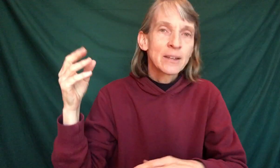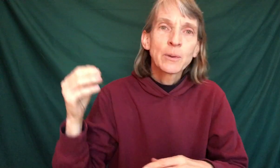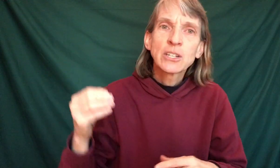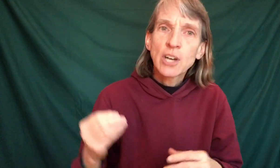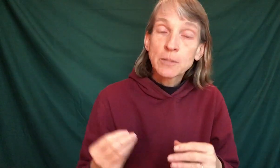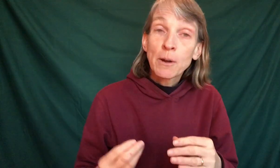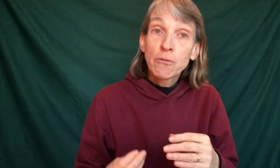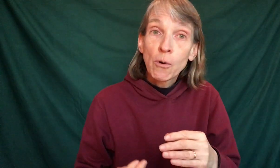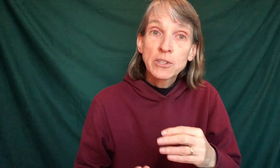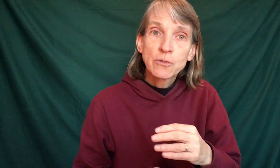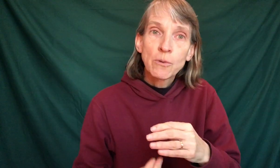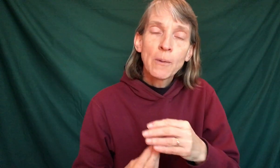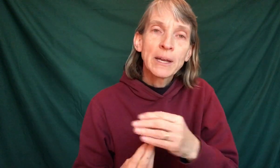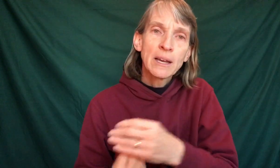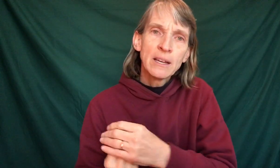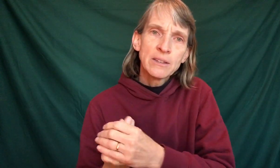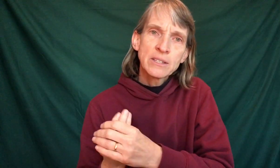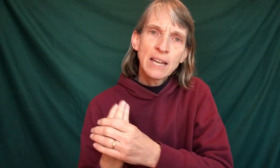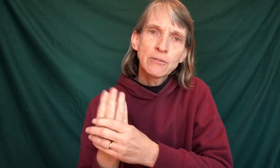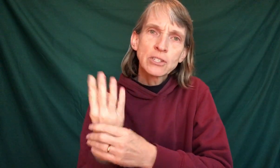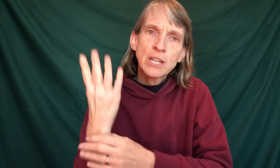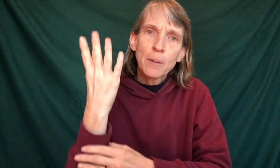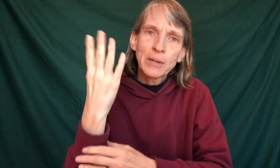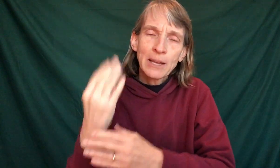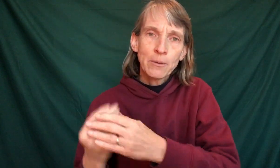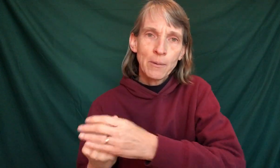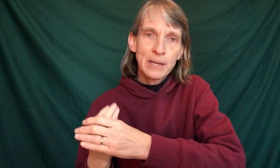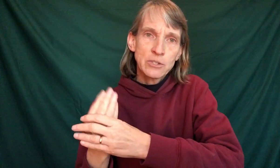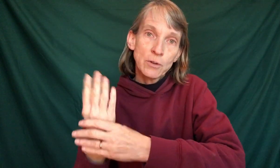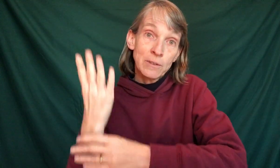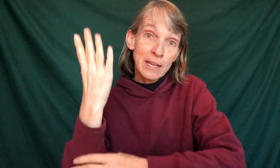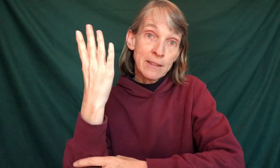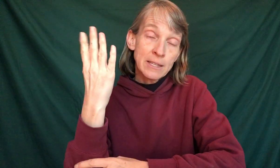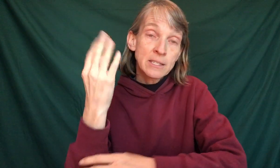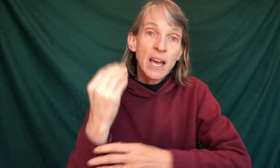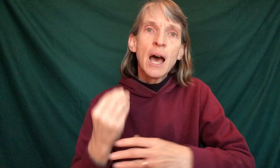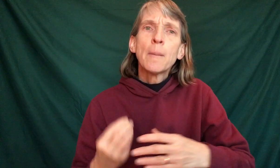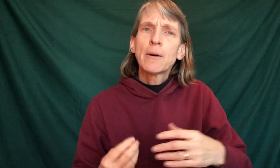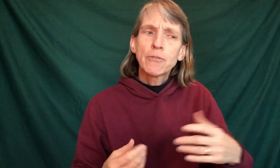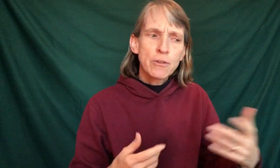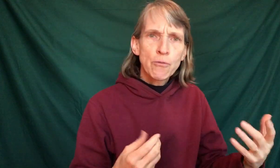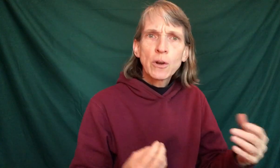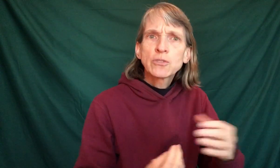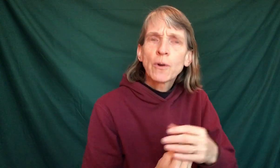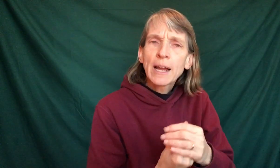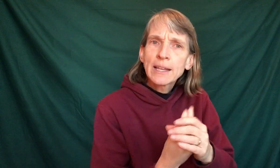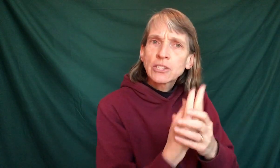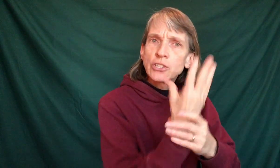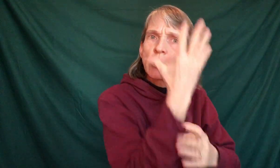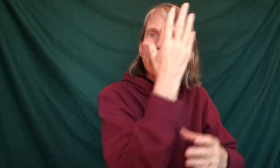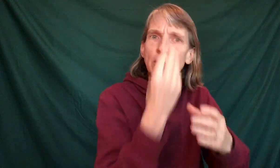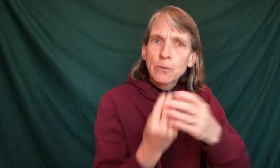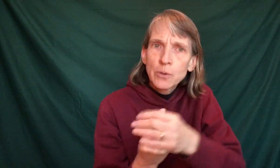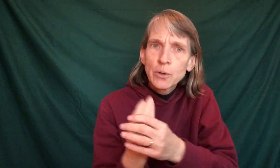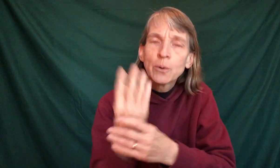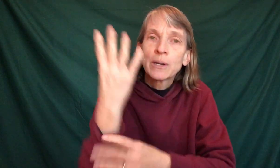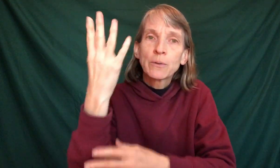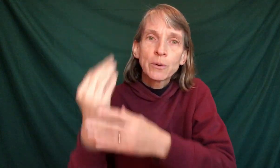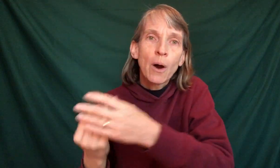when it talks about a forest growing, the sign for just a plant growing is sort of like this. But for the forest growing, I like to show that it grew and grew. All